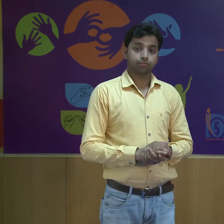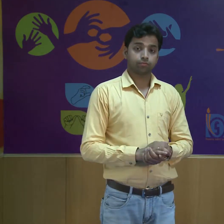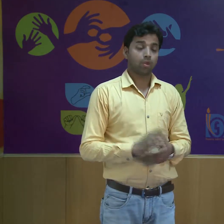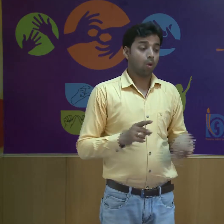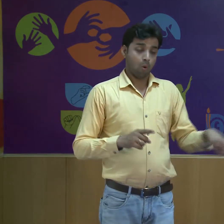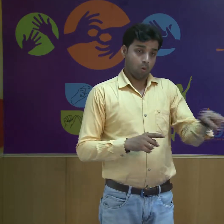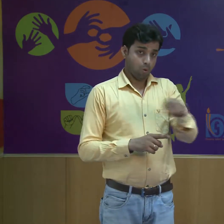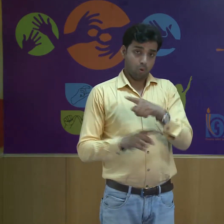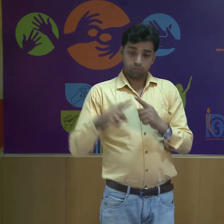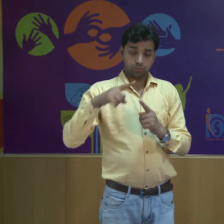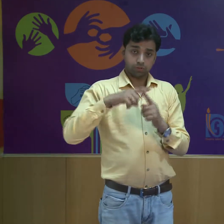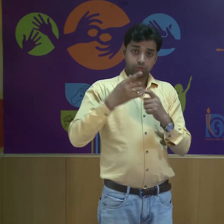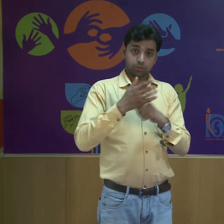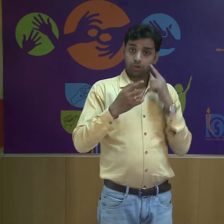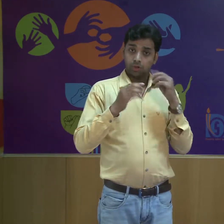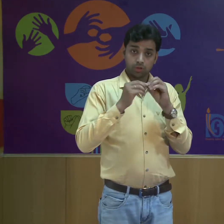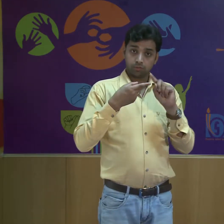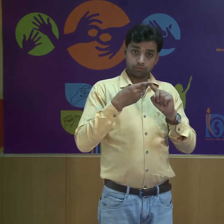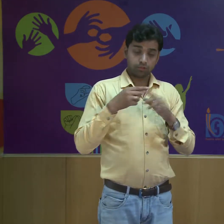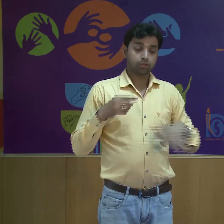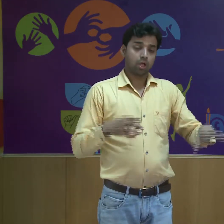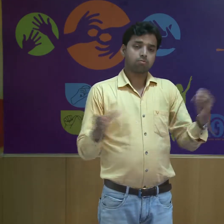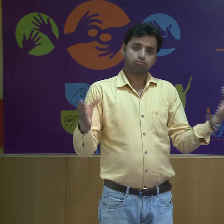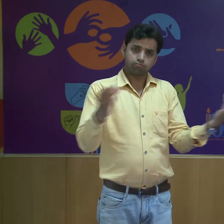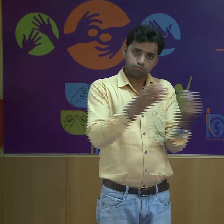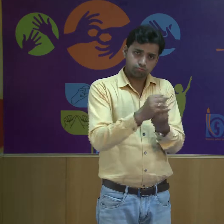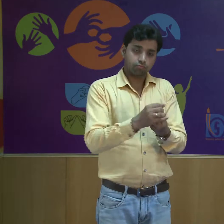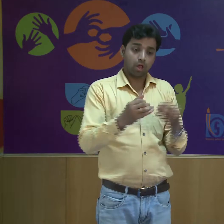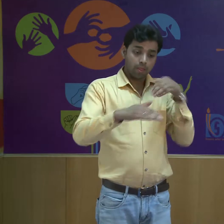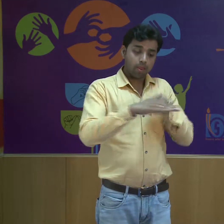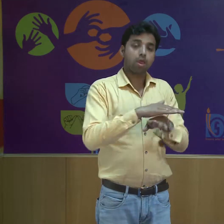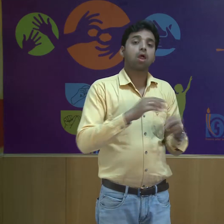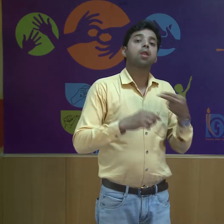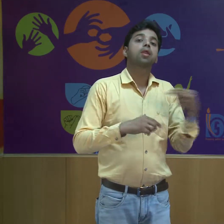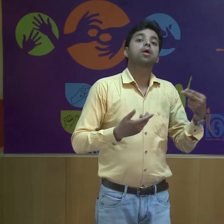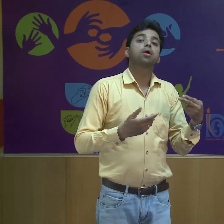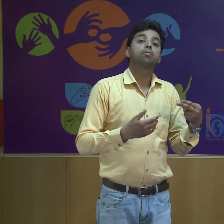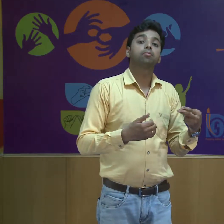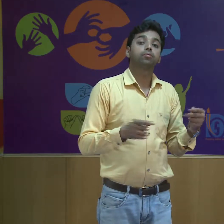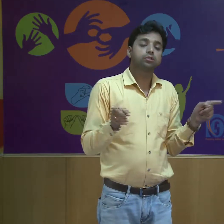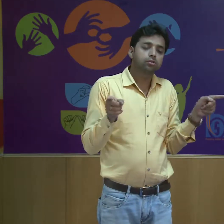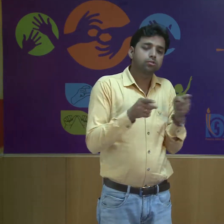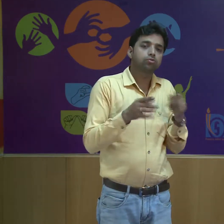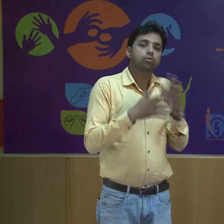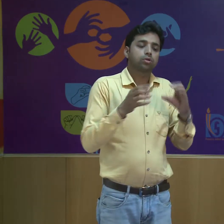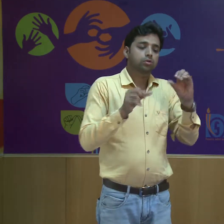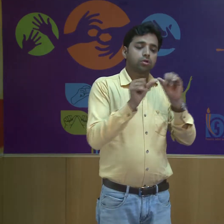All these tribes have been combined under the name Scheduled Tribe in India.